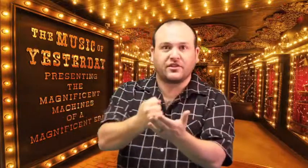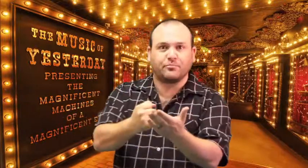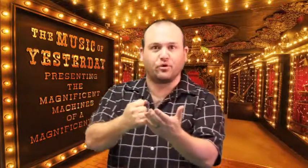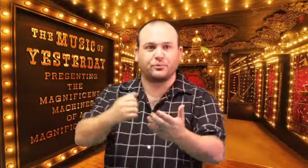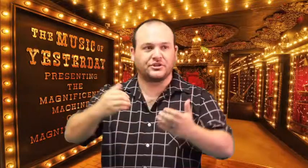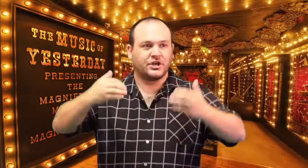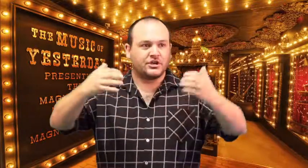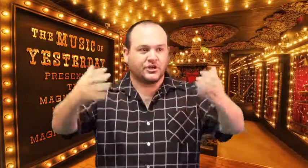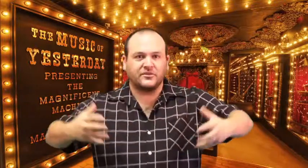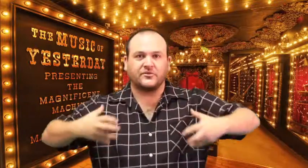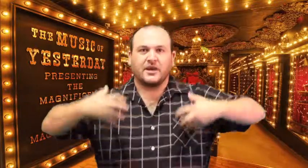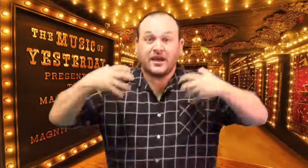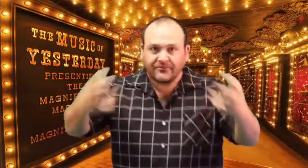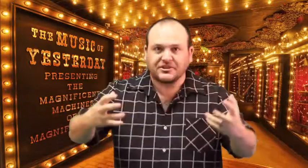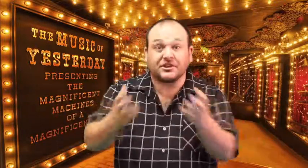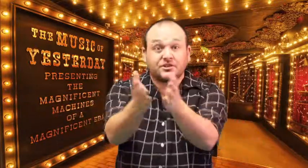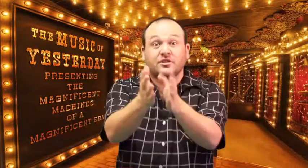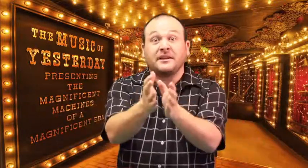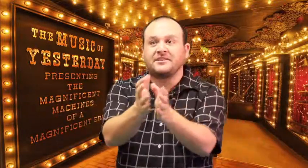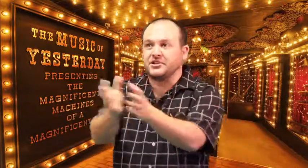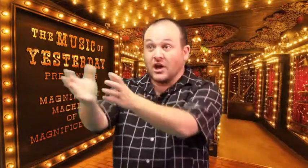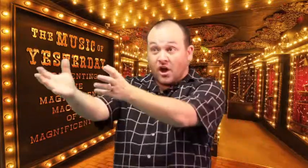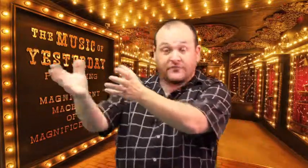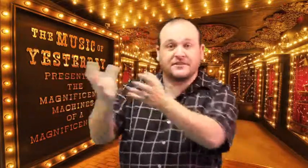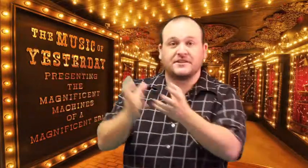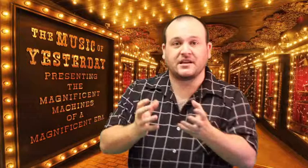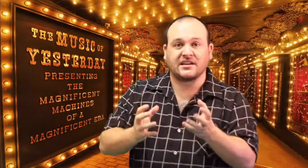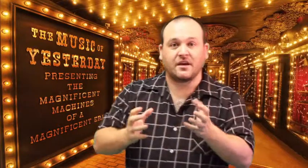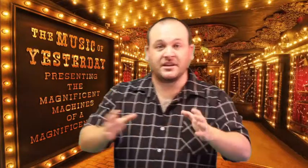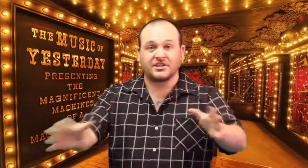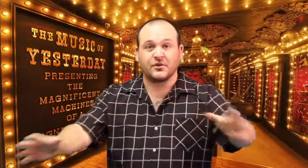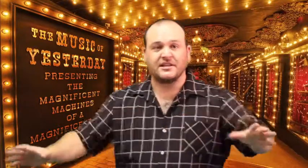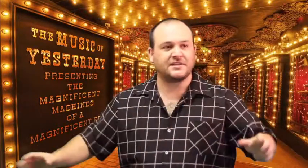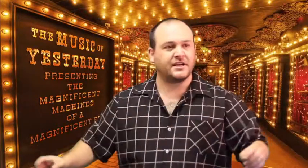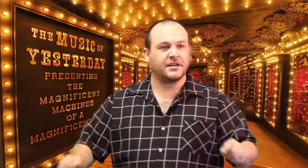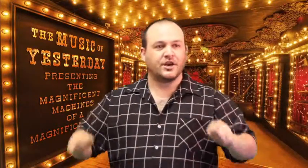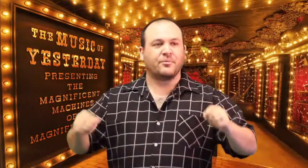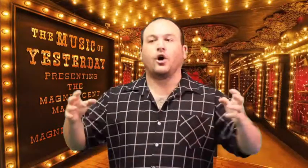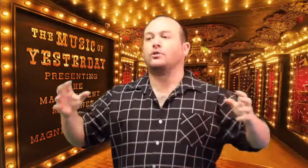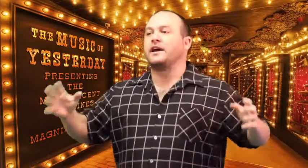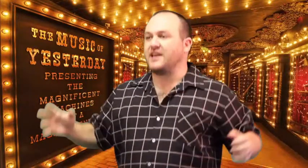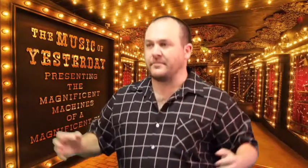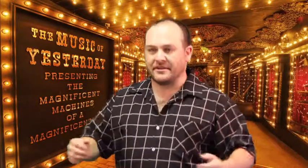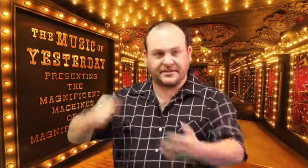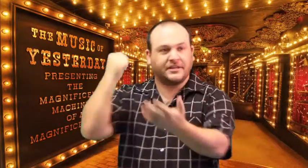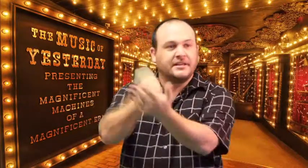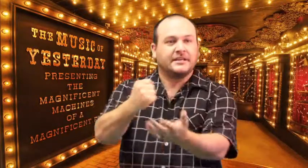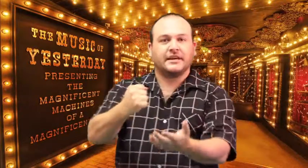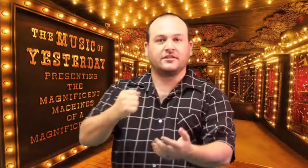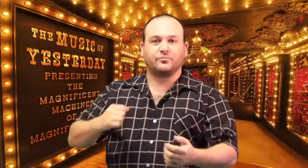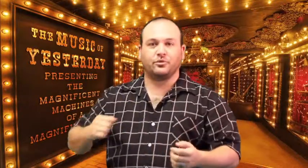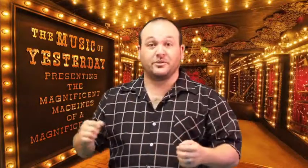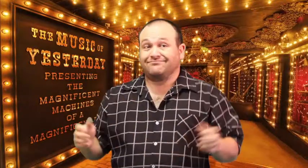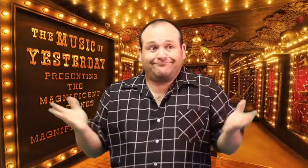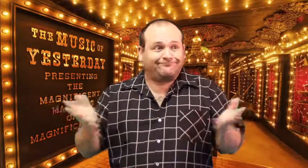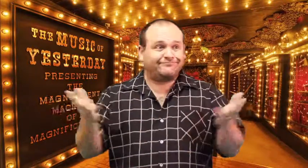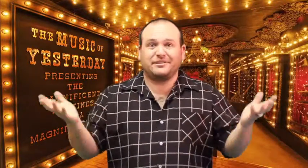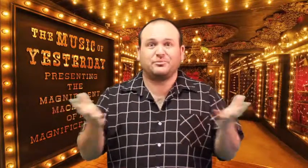the pulpit to give emphasis to the message of the second coming. So he said, "Behold, I cometh," and he hit the pulpit. People